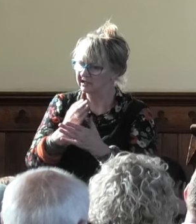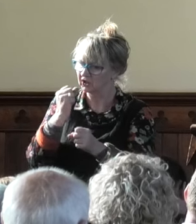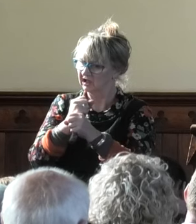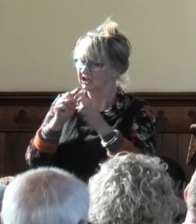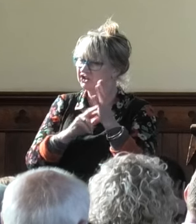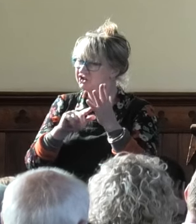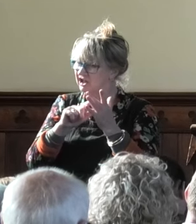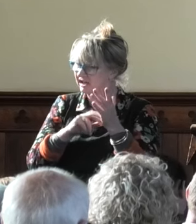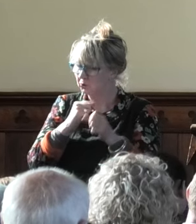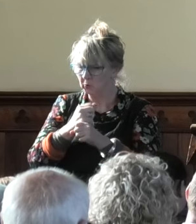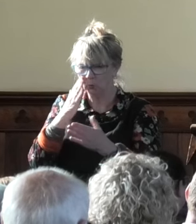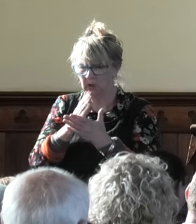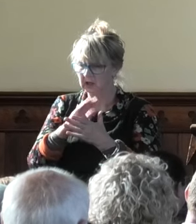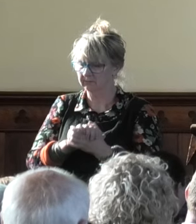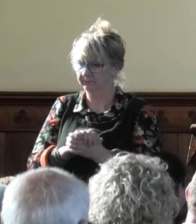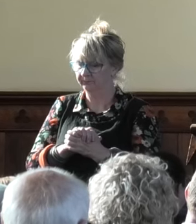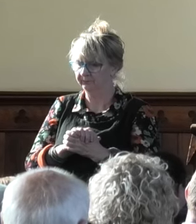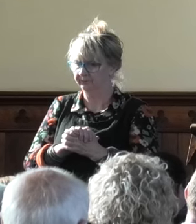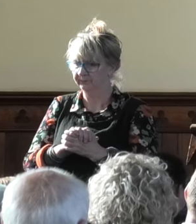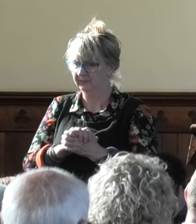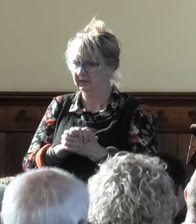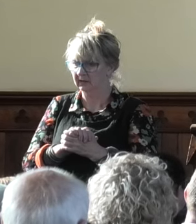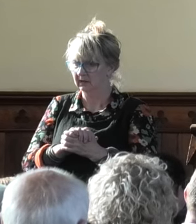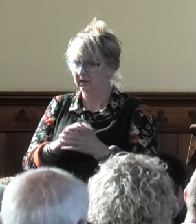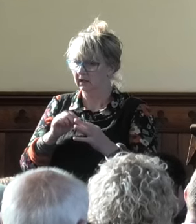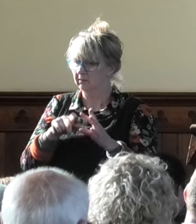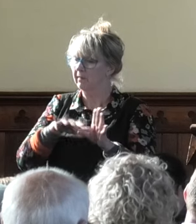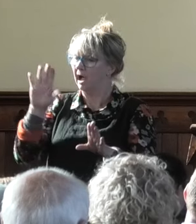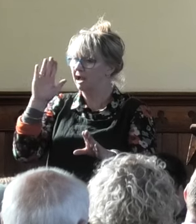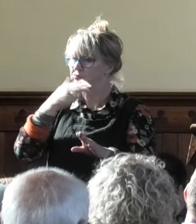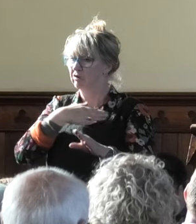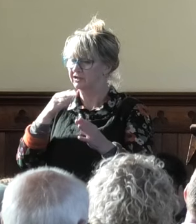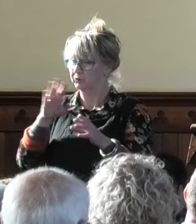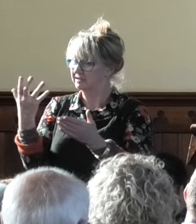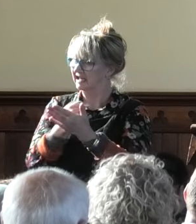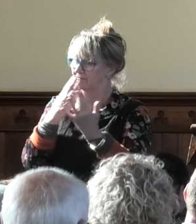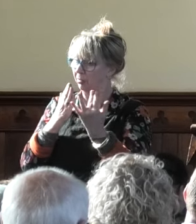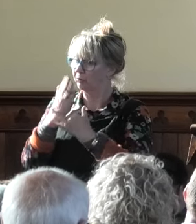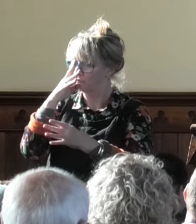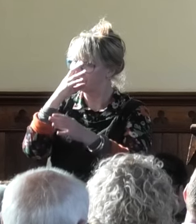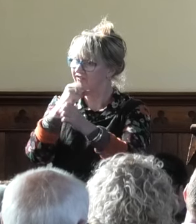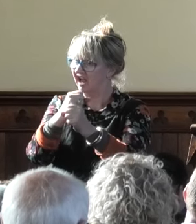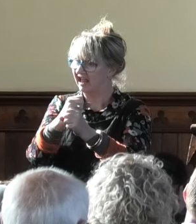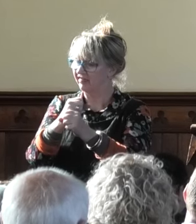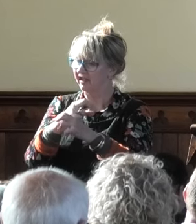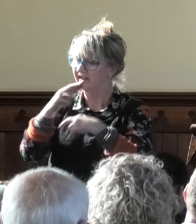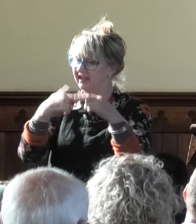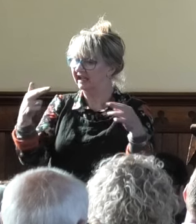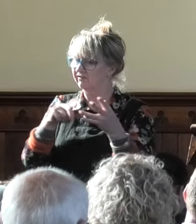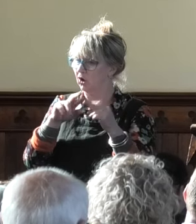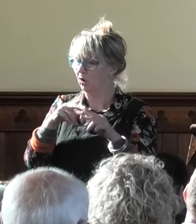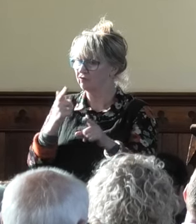Ephesians 2:9, Paul says, "For it is by grace that you have been saved through faith, and this not by your own doing. It is the gift of